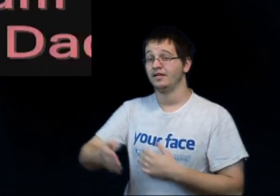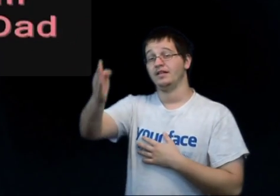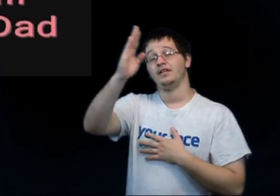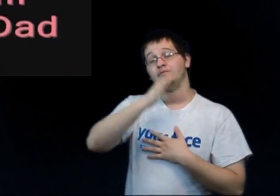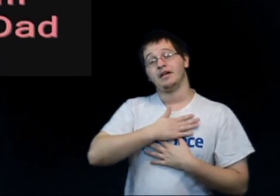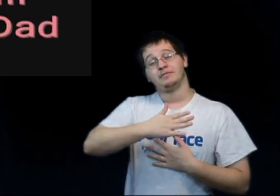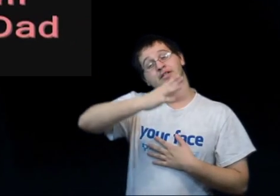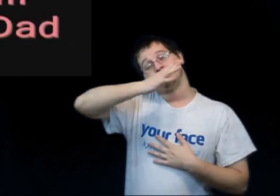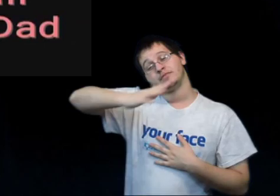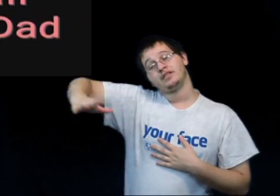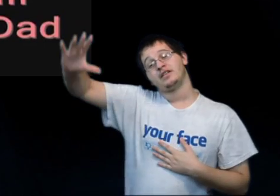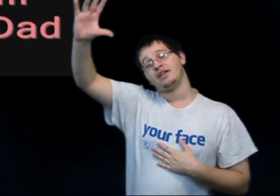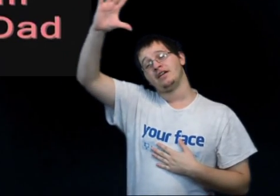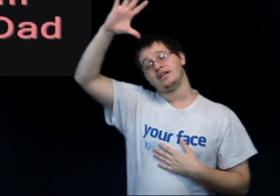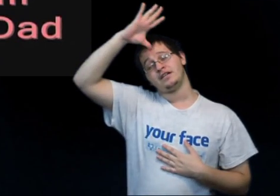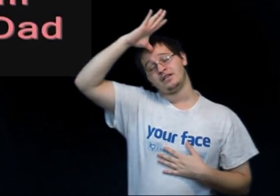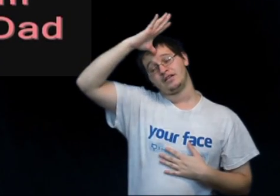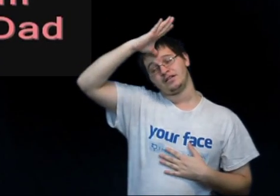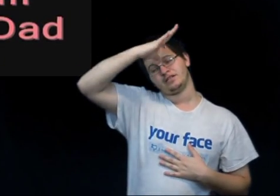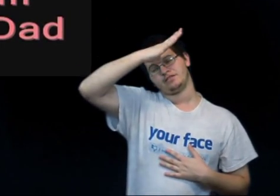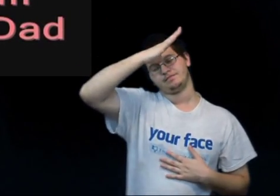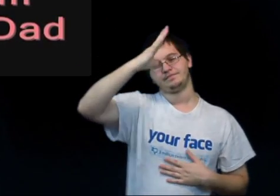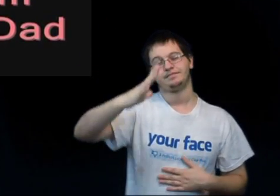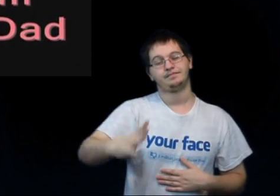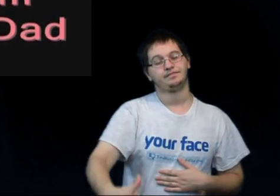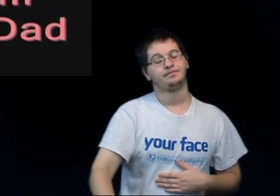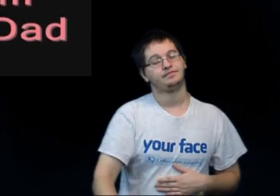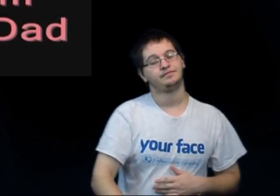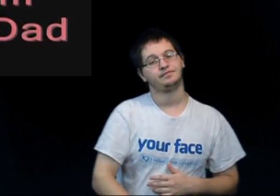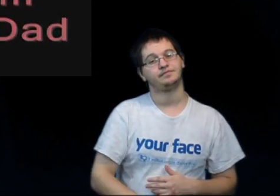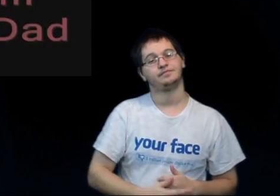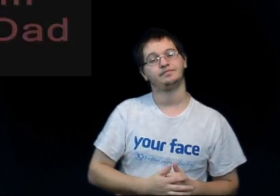God bless my mom and my dad